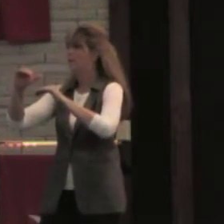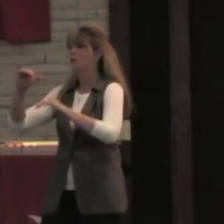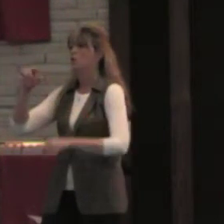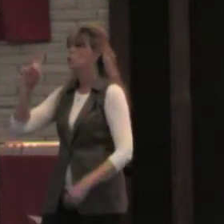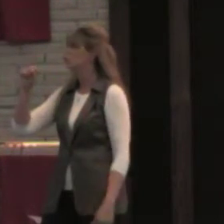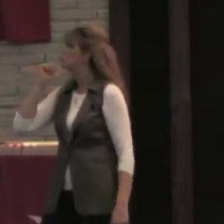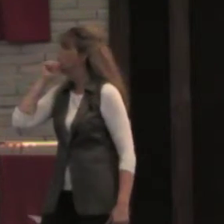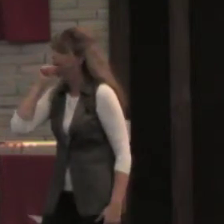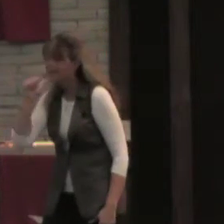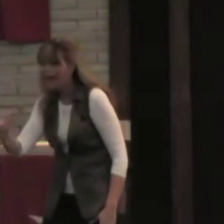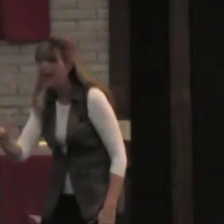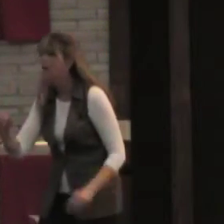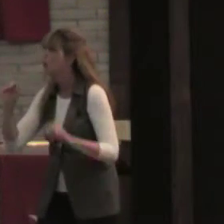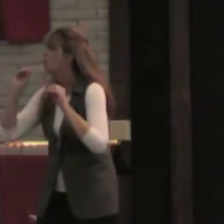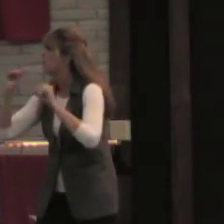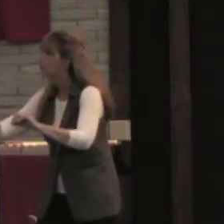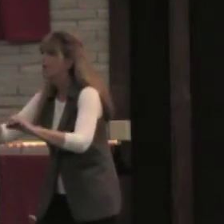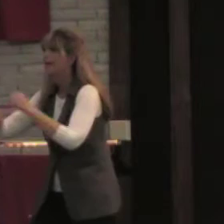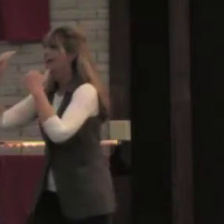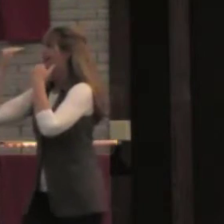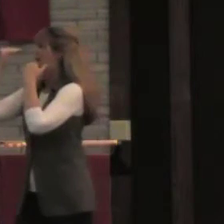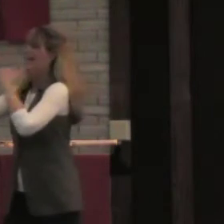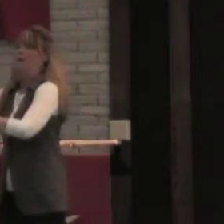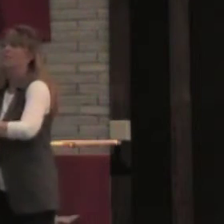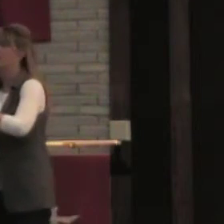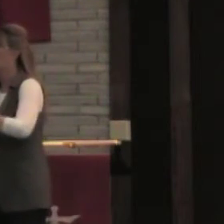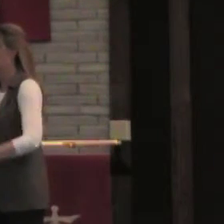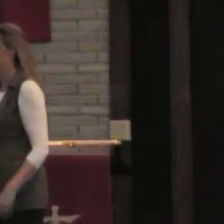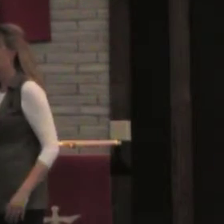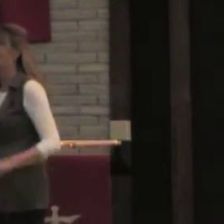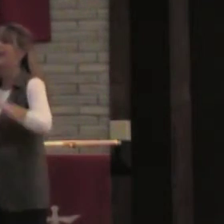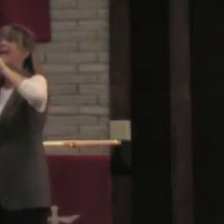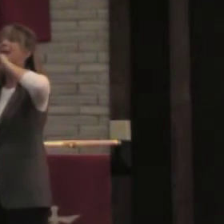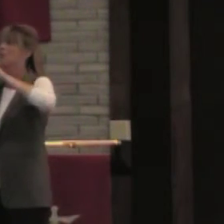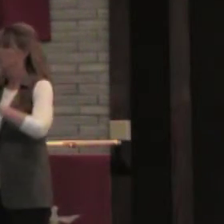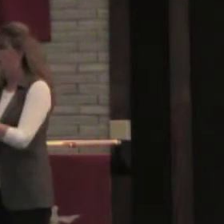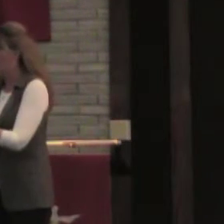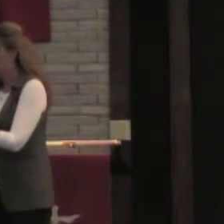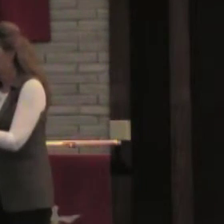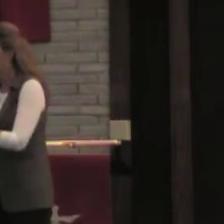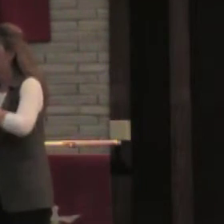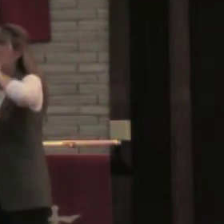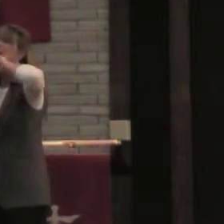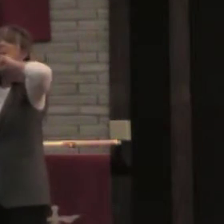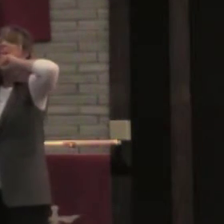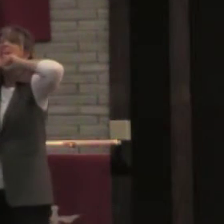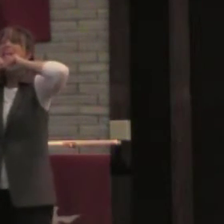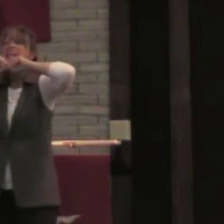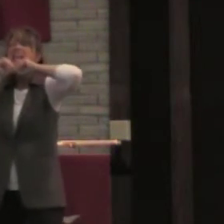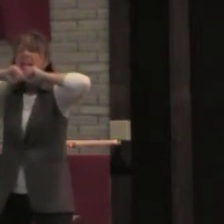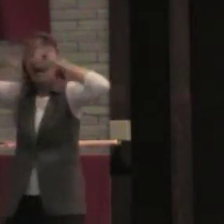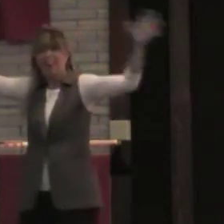There are no limits. Do not put limits on God. Right? Nothing.